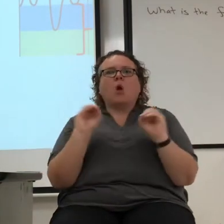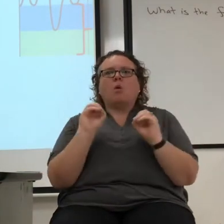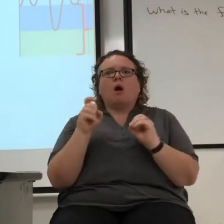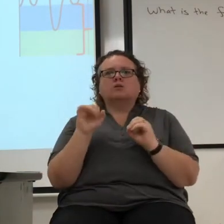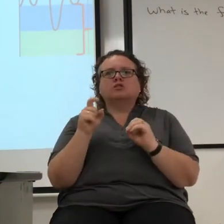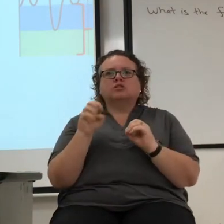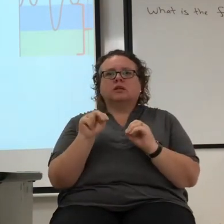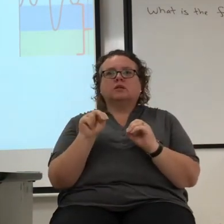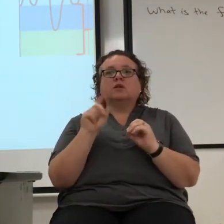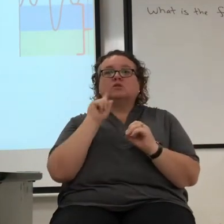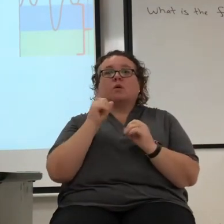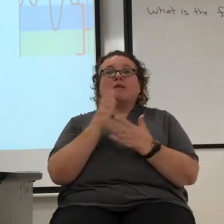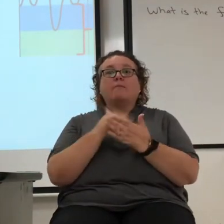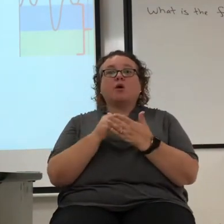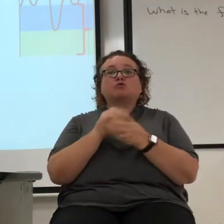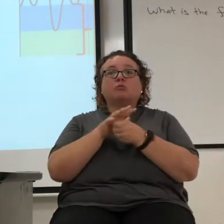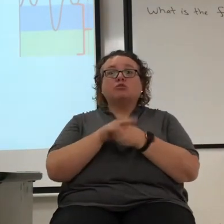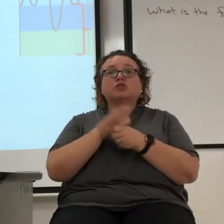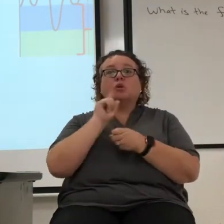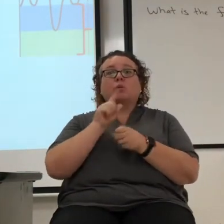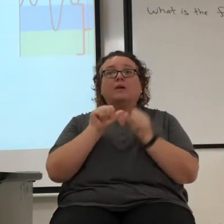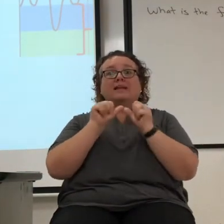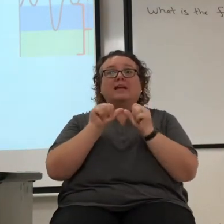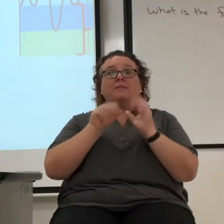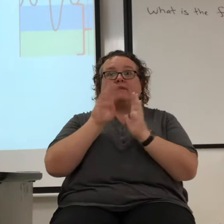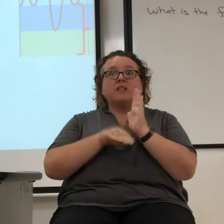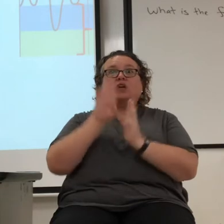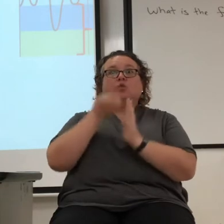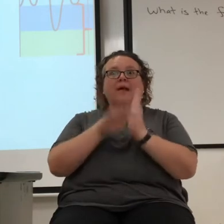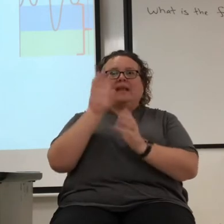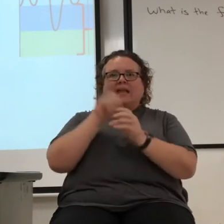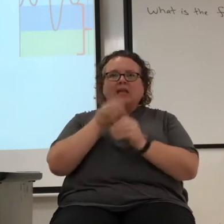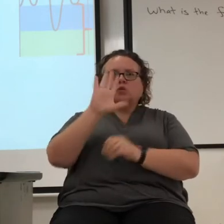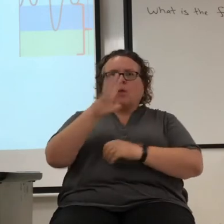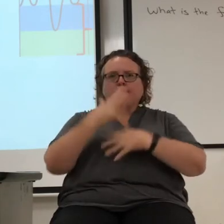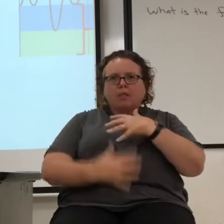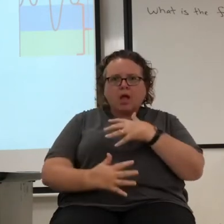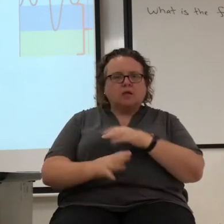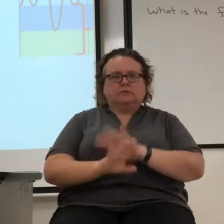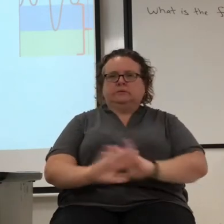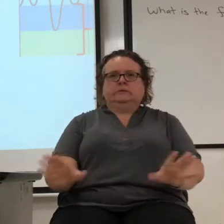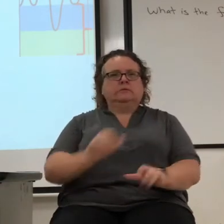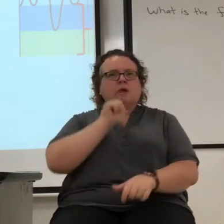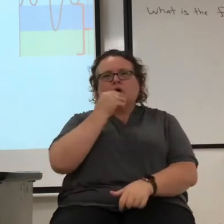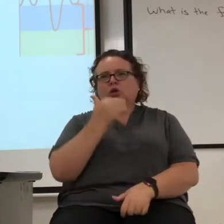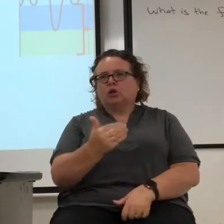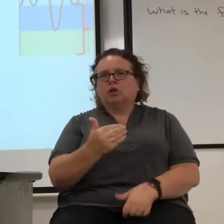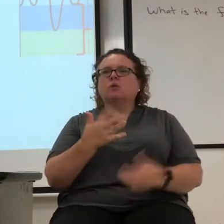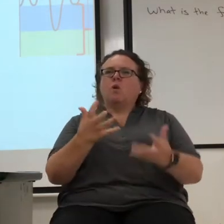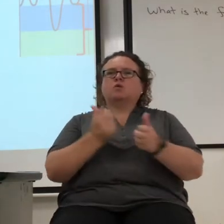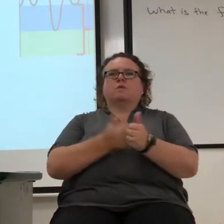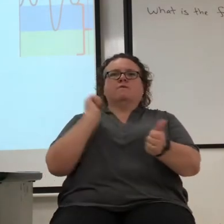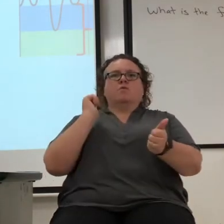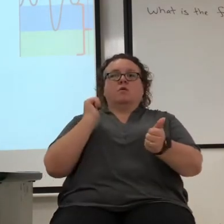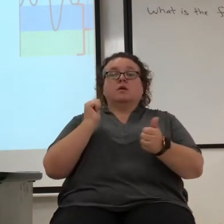partial pressure would keep fluctuating in the blood, and that is not good. We're trying to avoid that. The goal of FRC